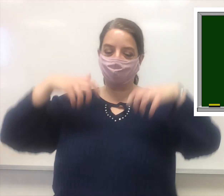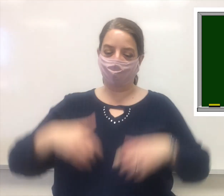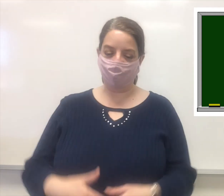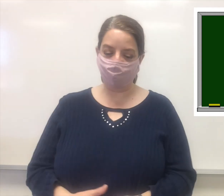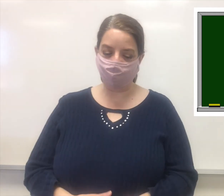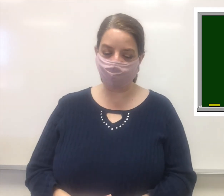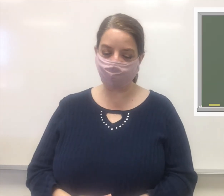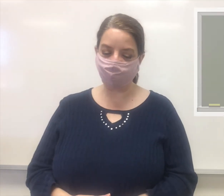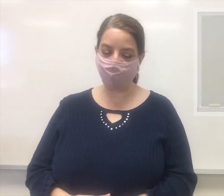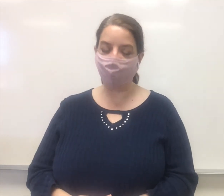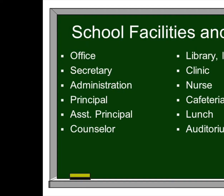Auditorium.